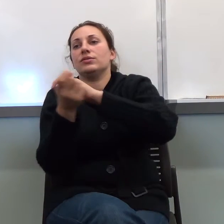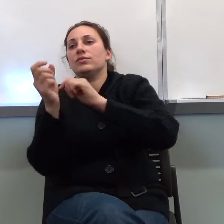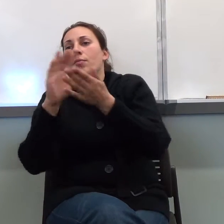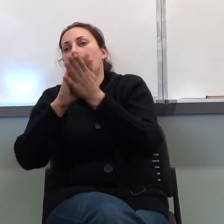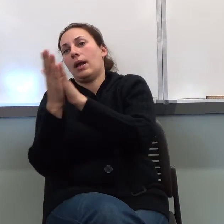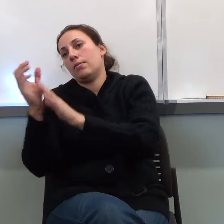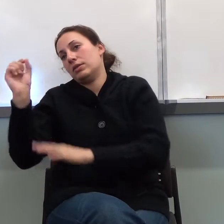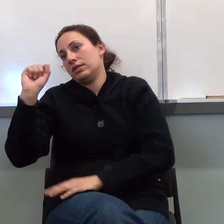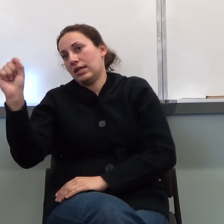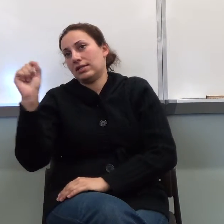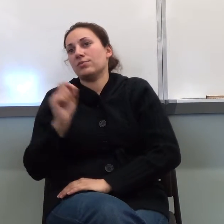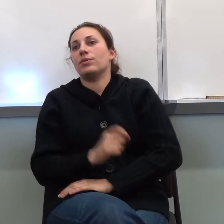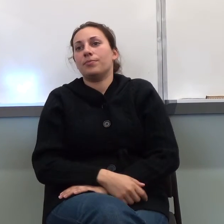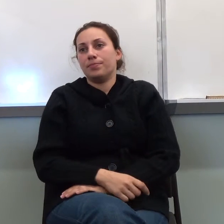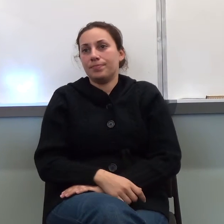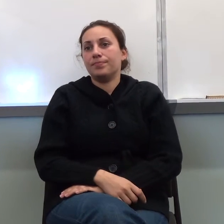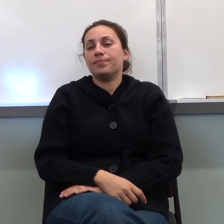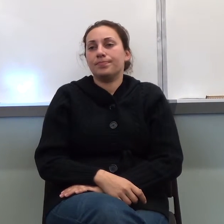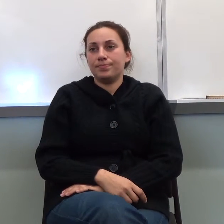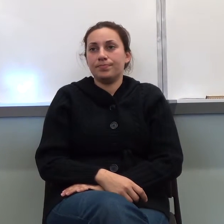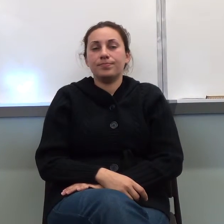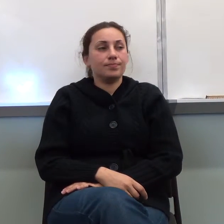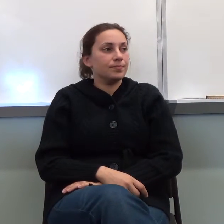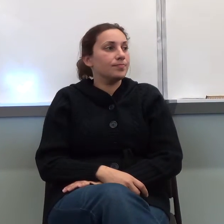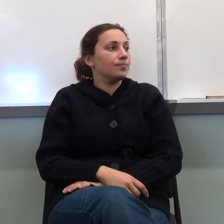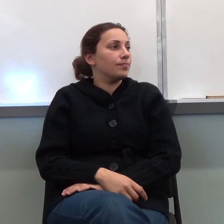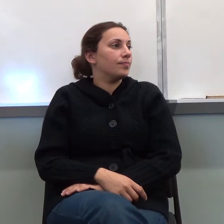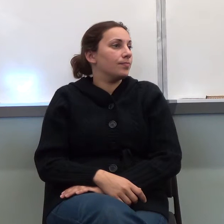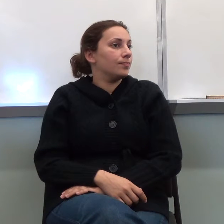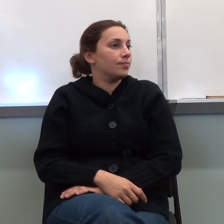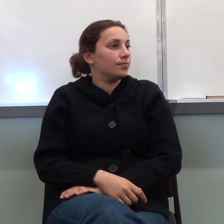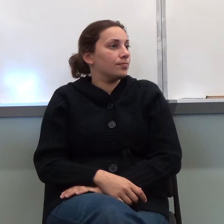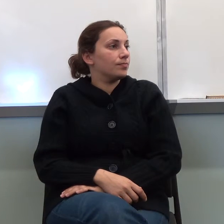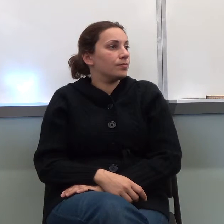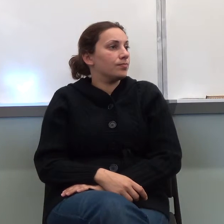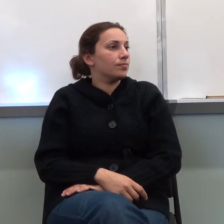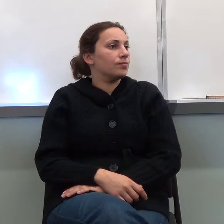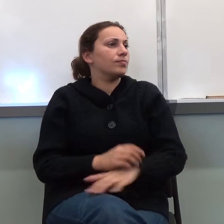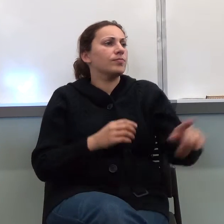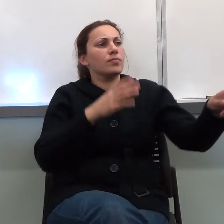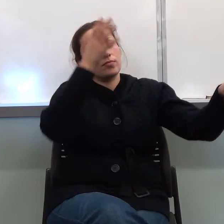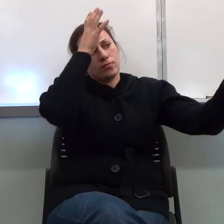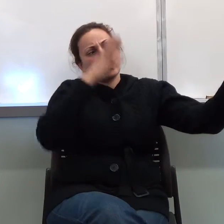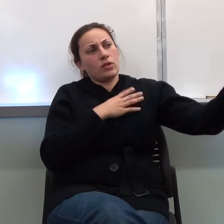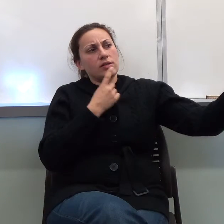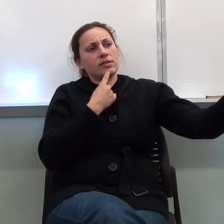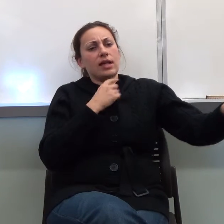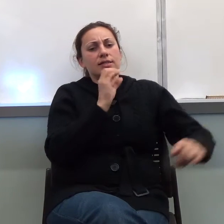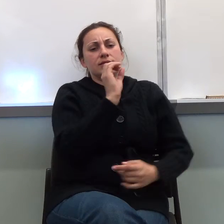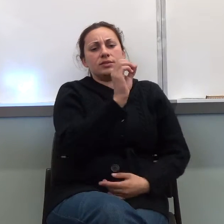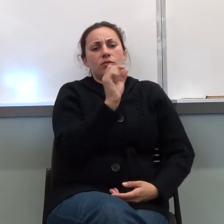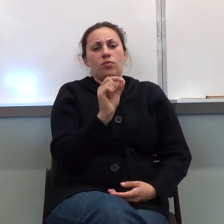answer? Yeah, that's what I was asking. If we put 0.8 for the answer, would that still be right, or would that be